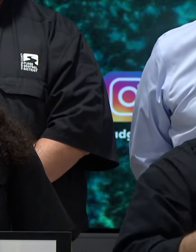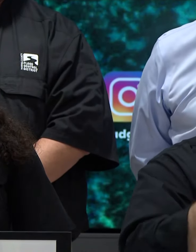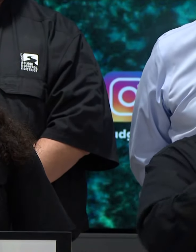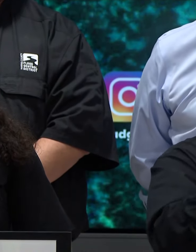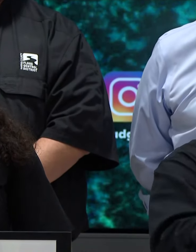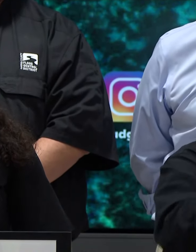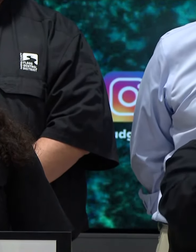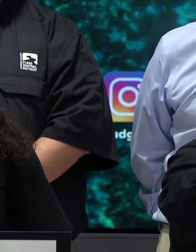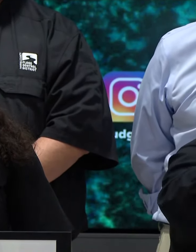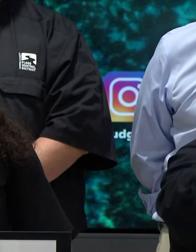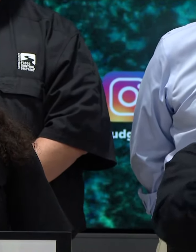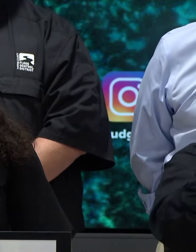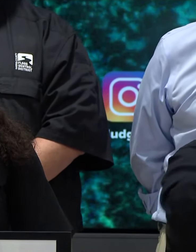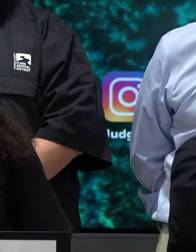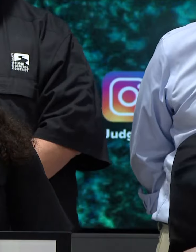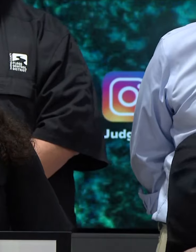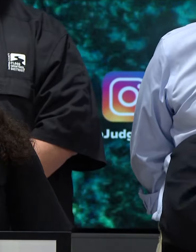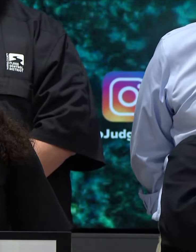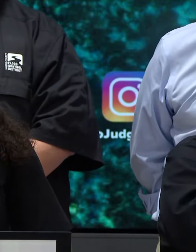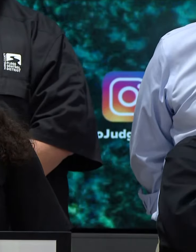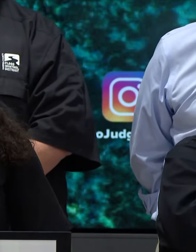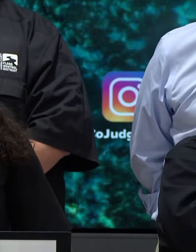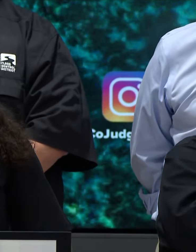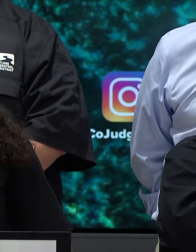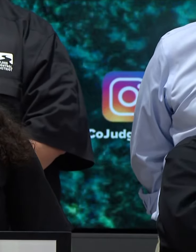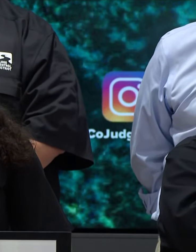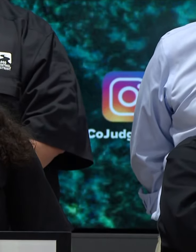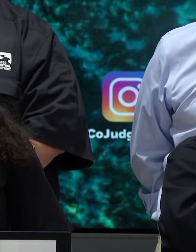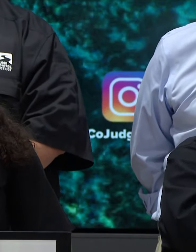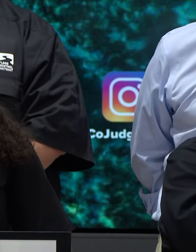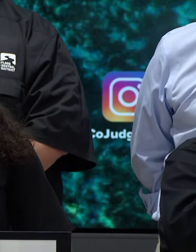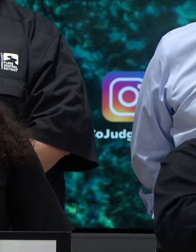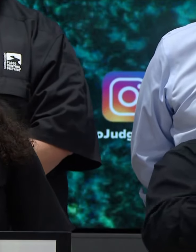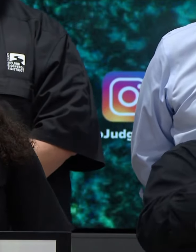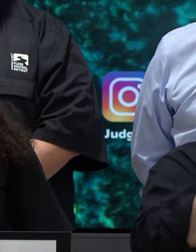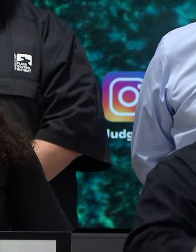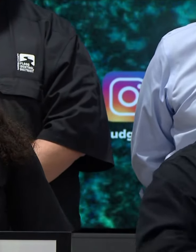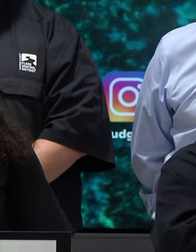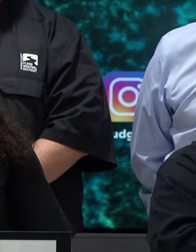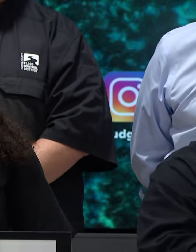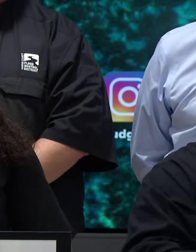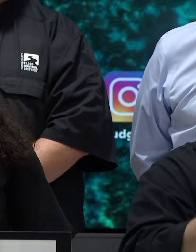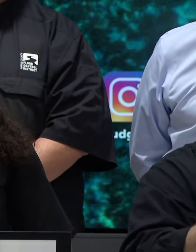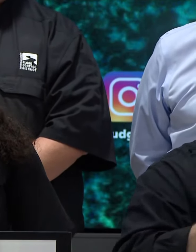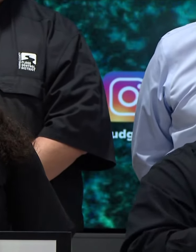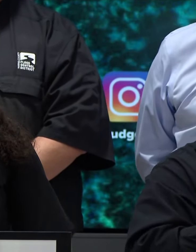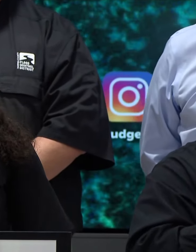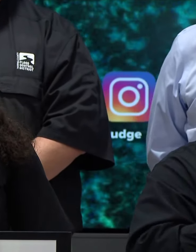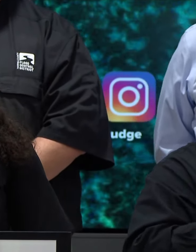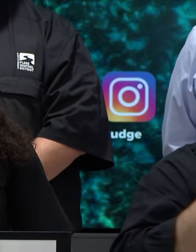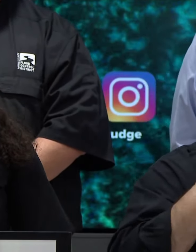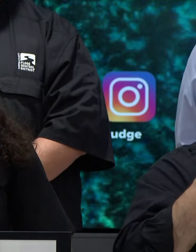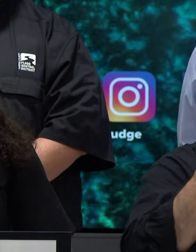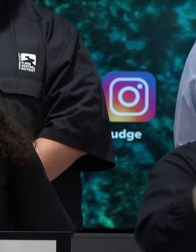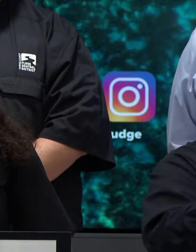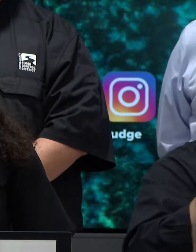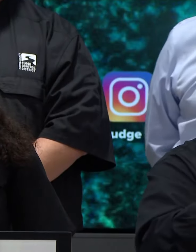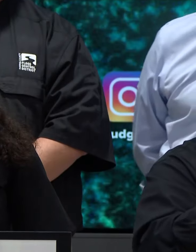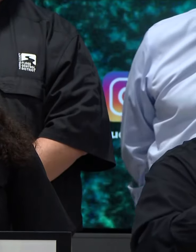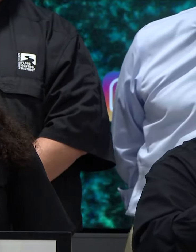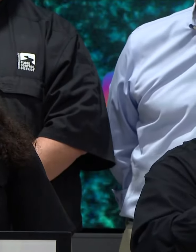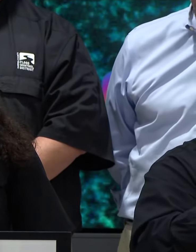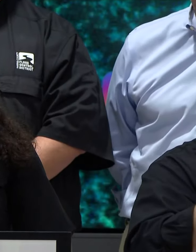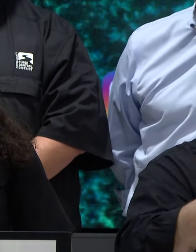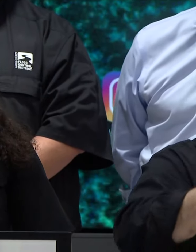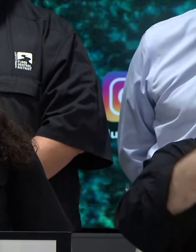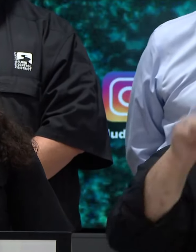the LBJ hospital, which is a key pillar of our healthcare infrastructure, had lost power. And not